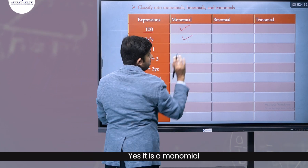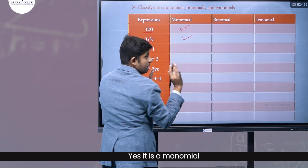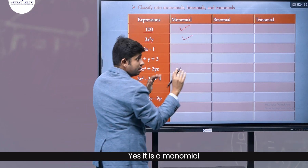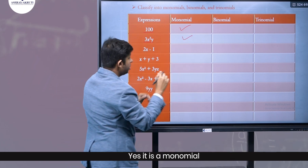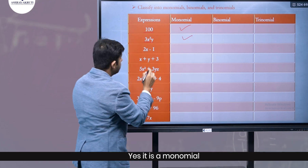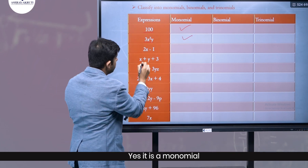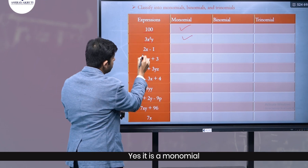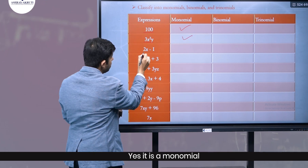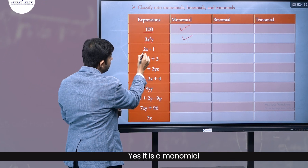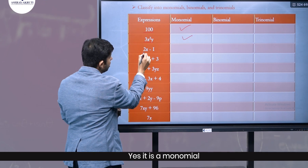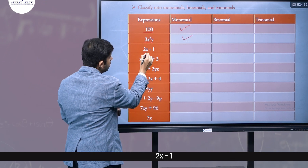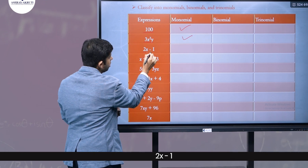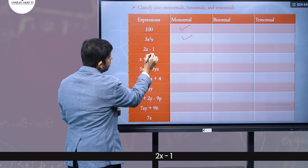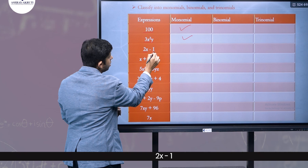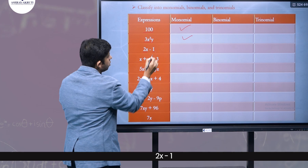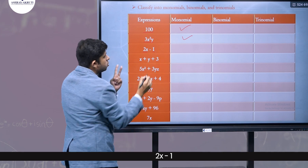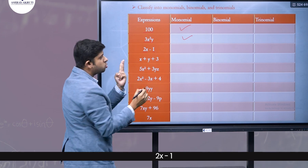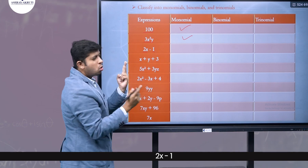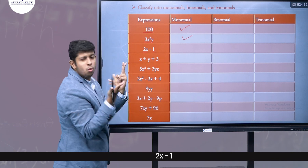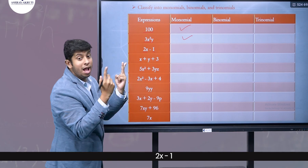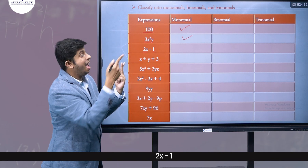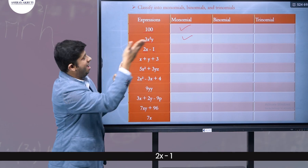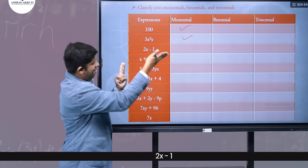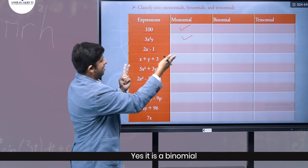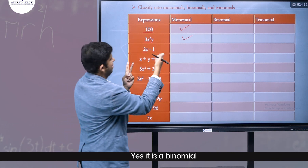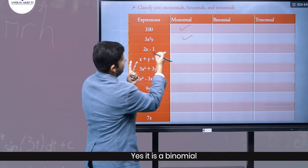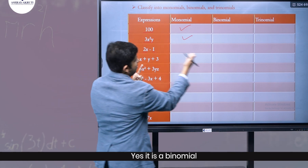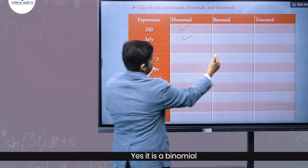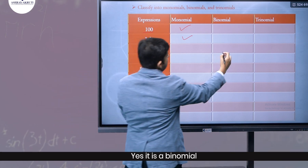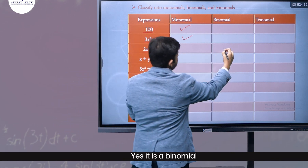monomial. 2x minus 1. Yes, it is a binomial.